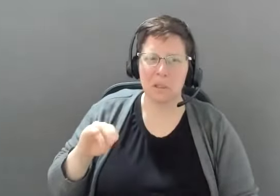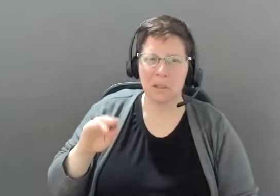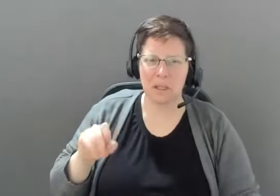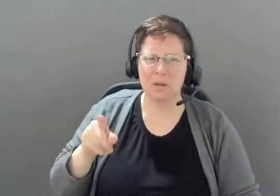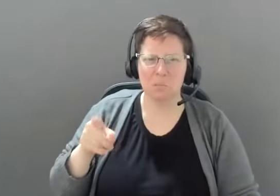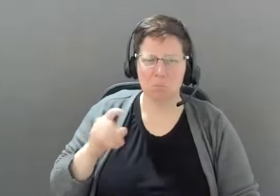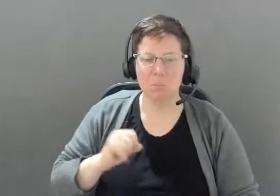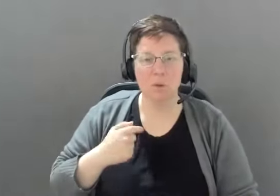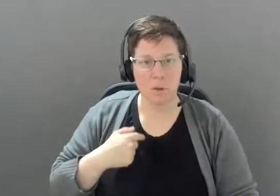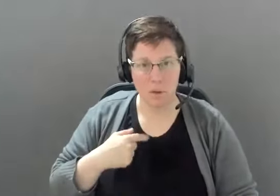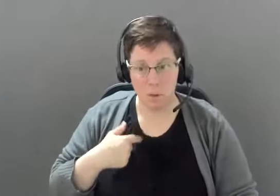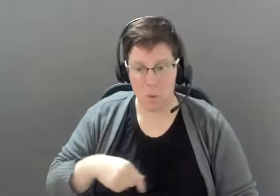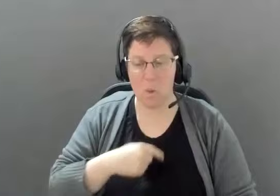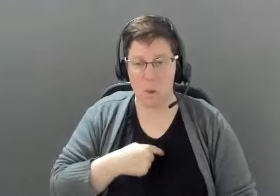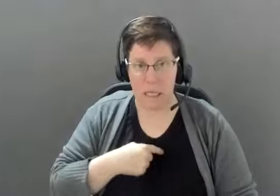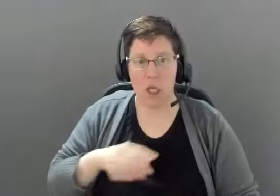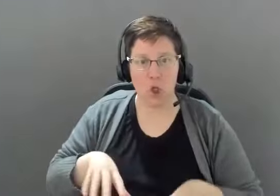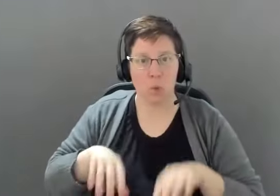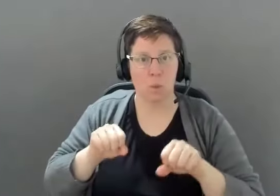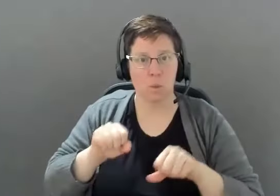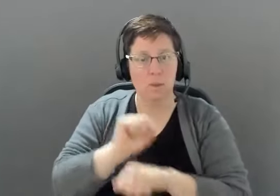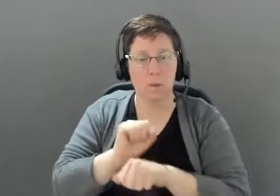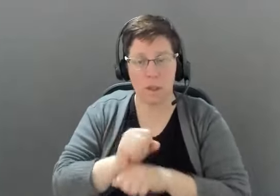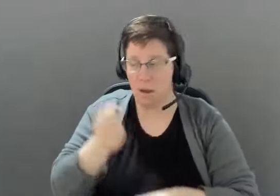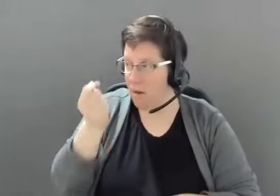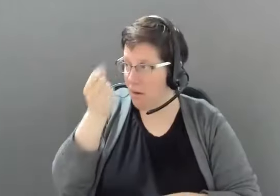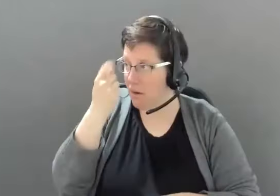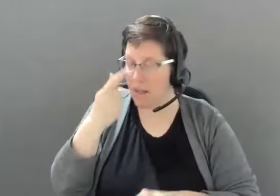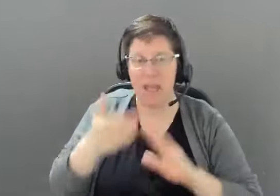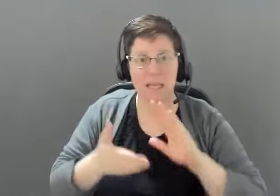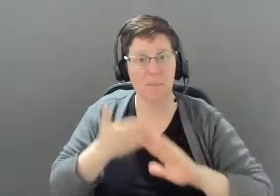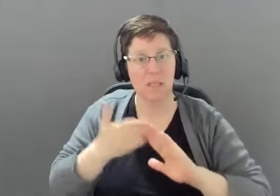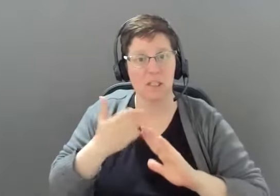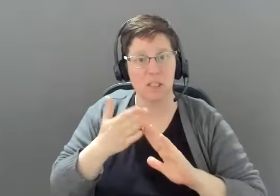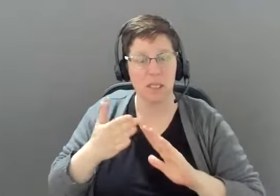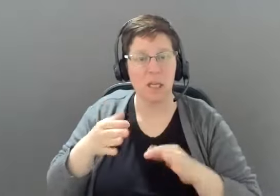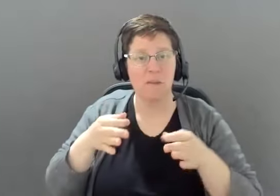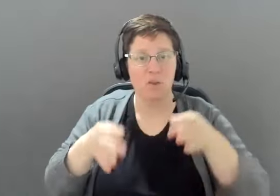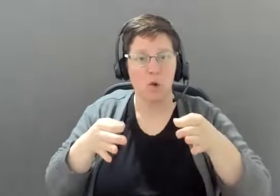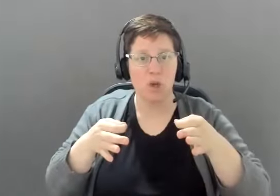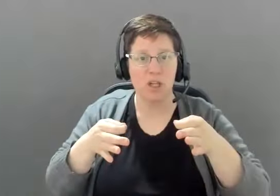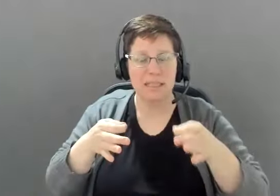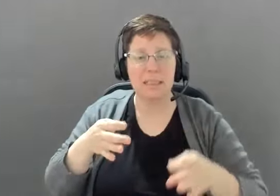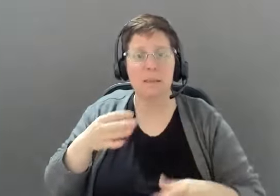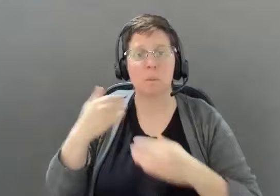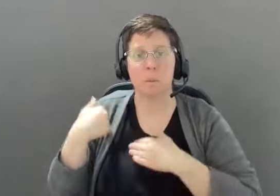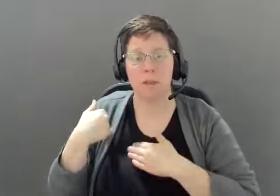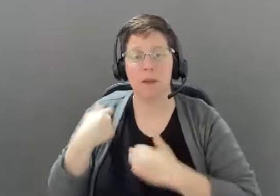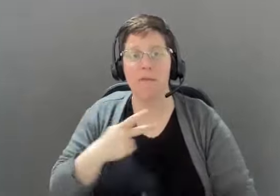We did this work understanding that the administration of justice is the responsibility of the provinces and the territories. You can do,